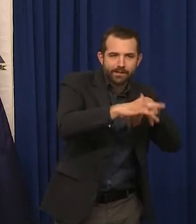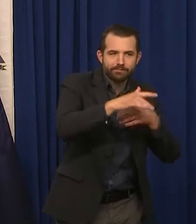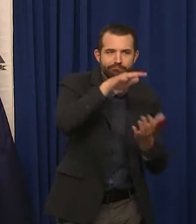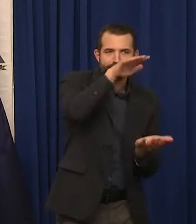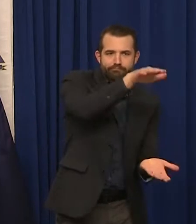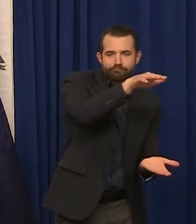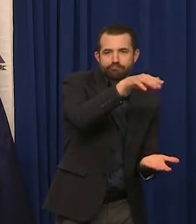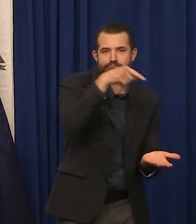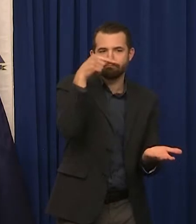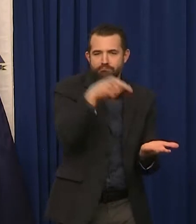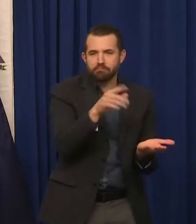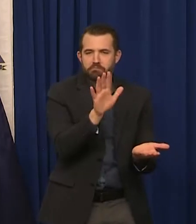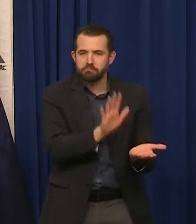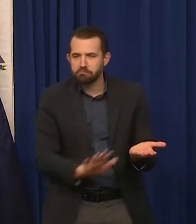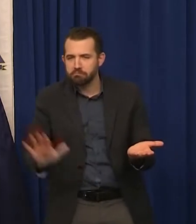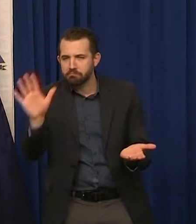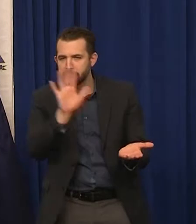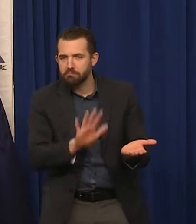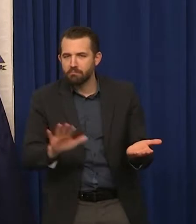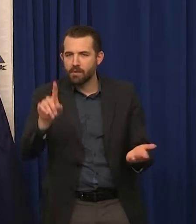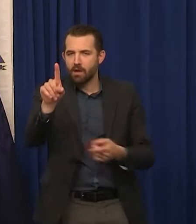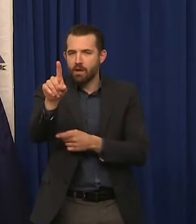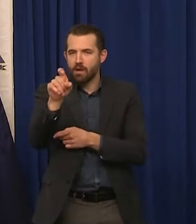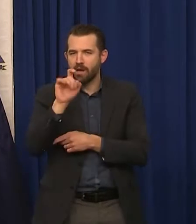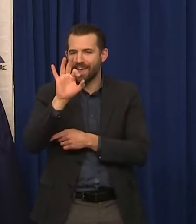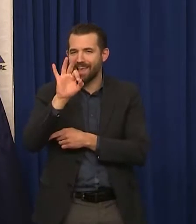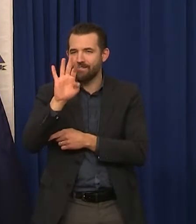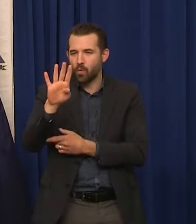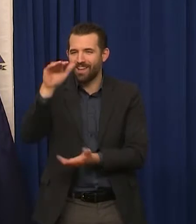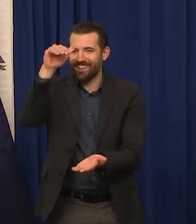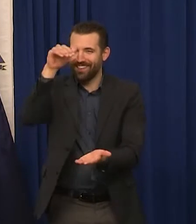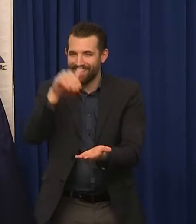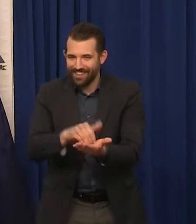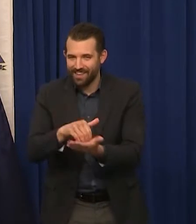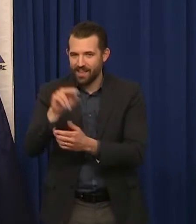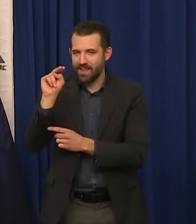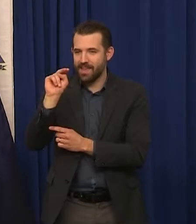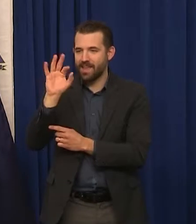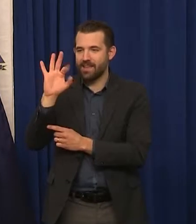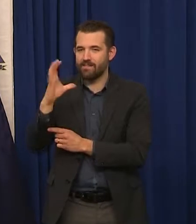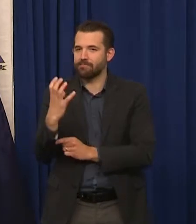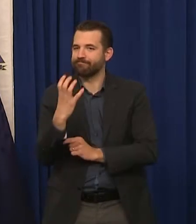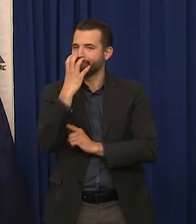approximately 194,000 N95 masks in inventory,